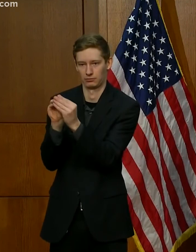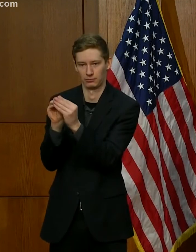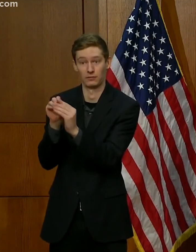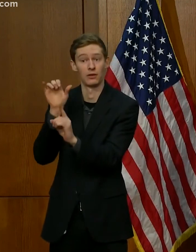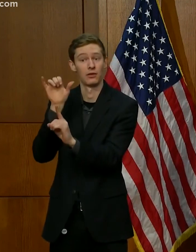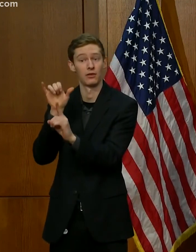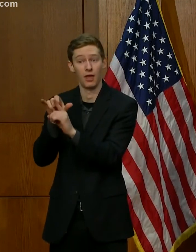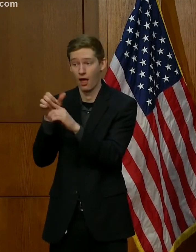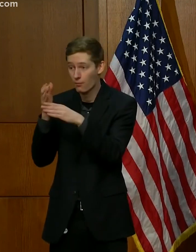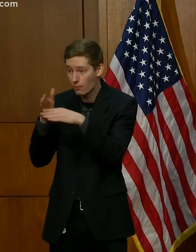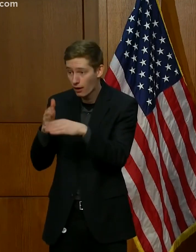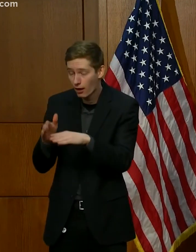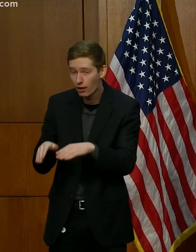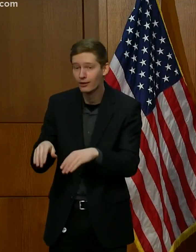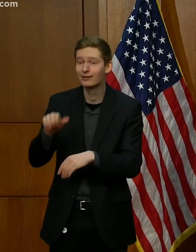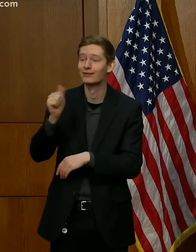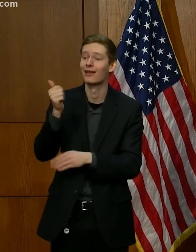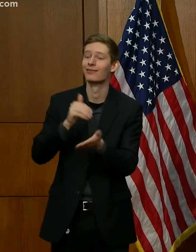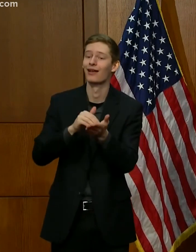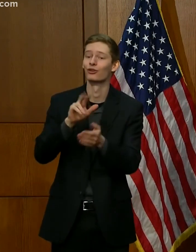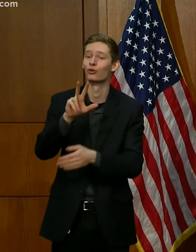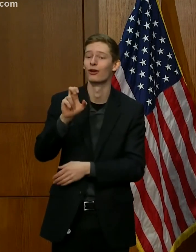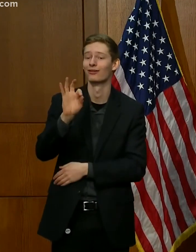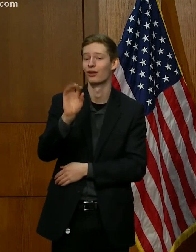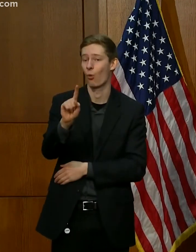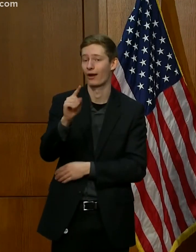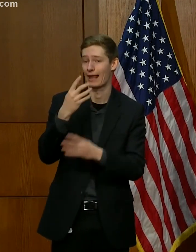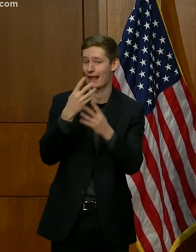down 10,391 inmates,